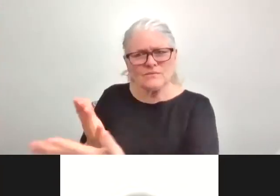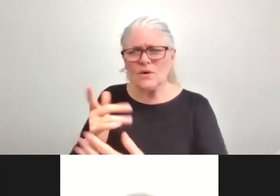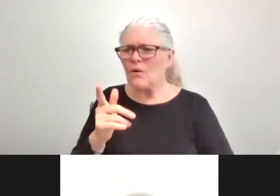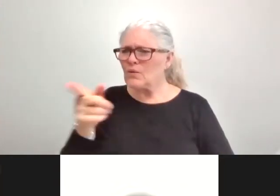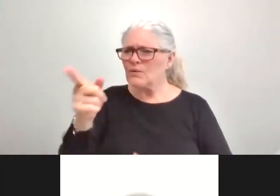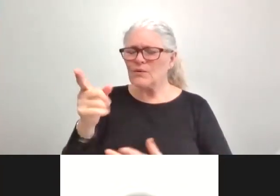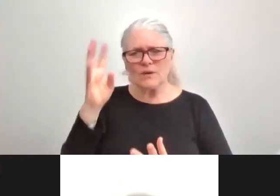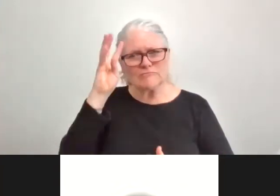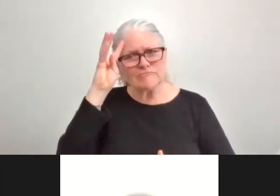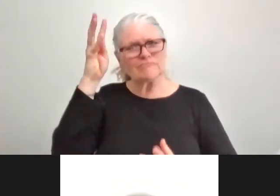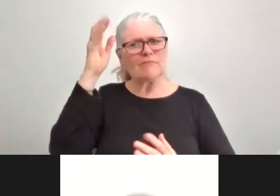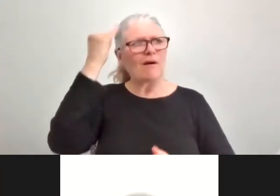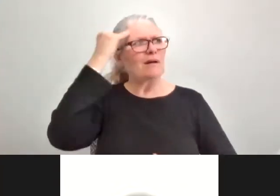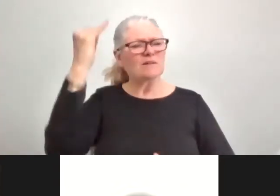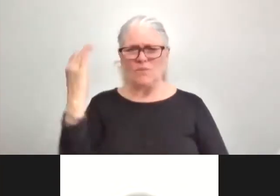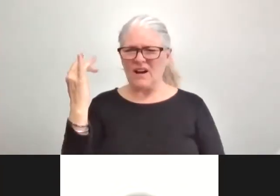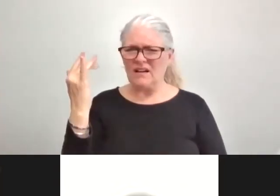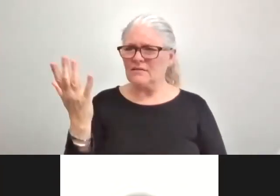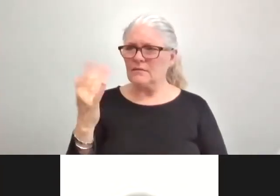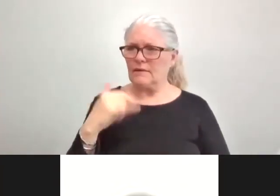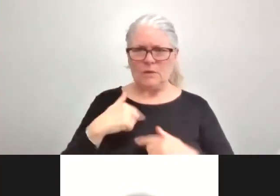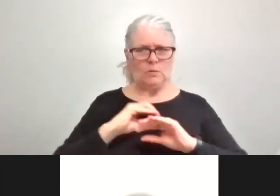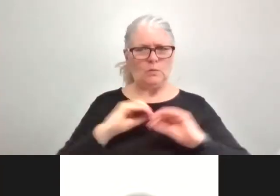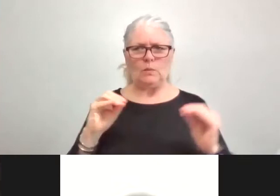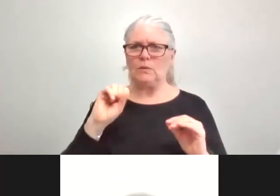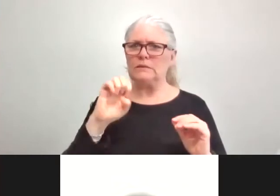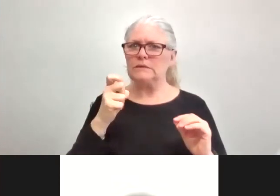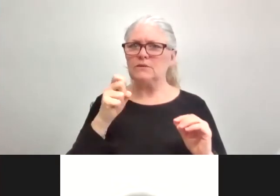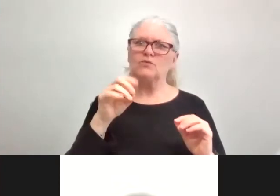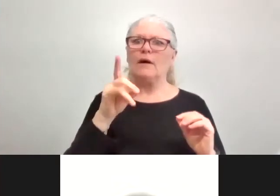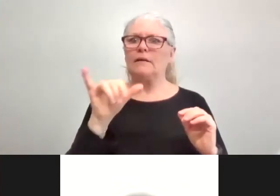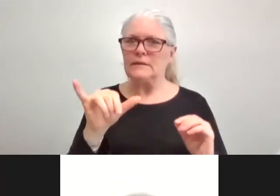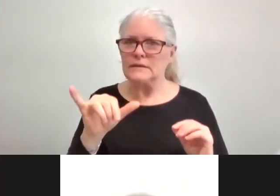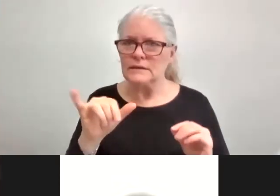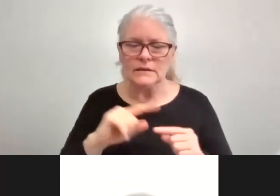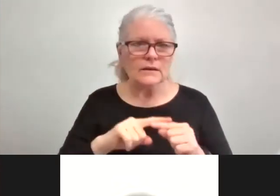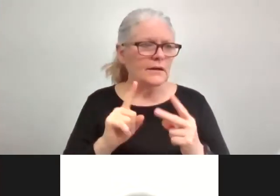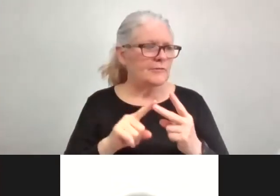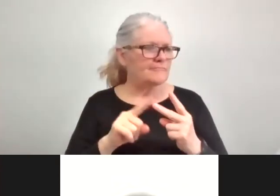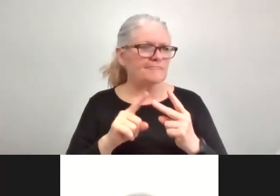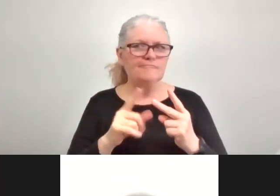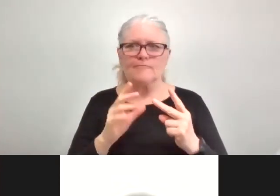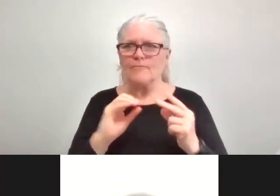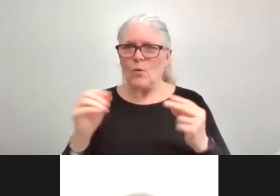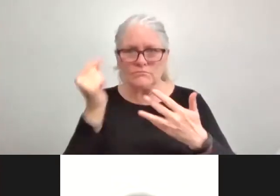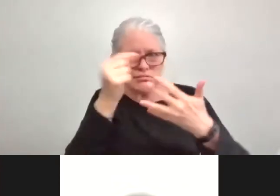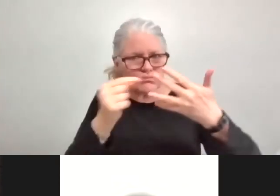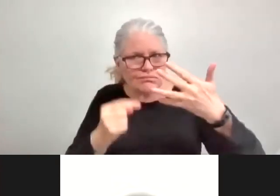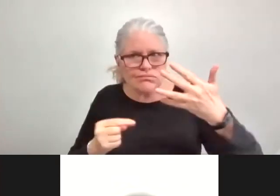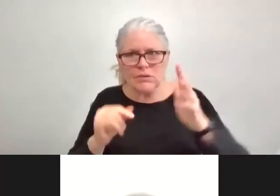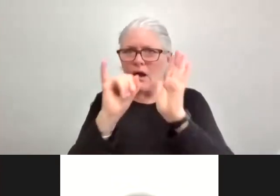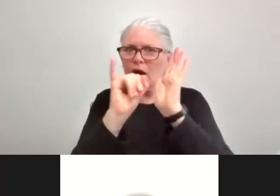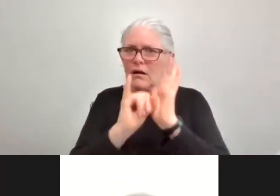weren't, that we didn't have sexuality, that we didn't have, you know, that we didn't have all these other parts of our identity